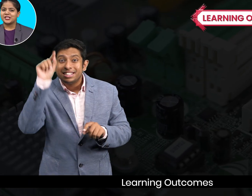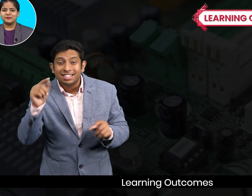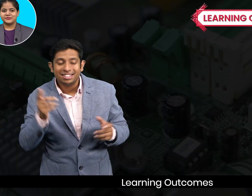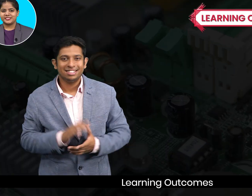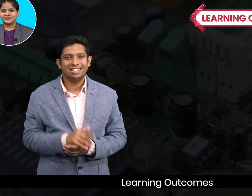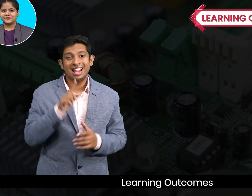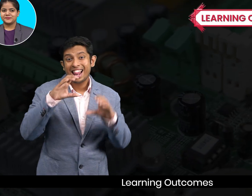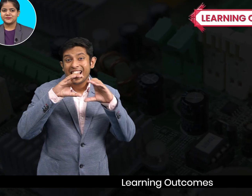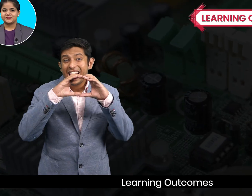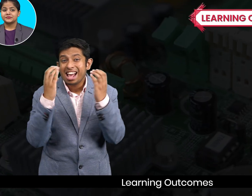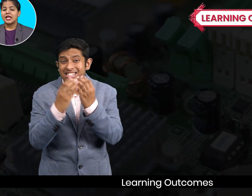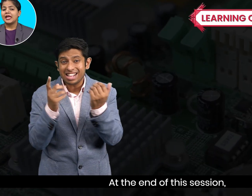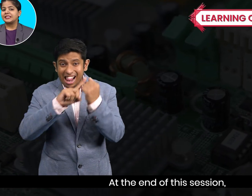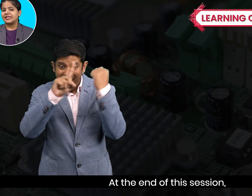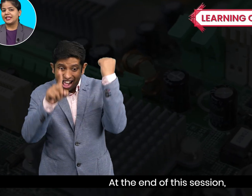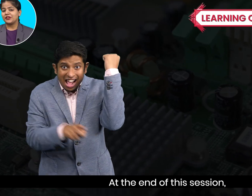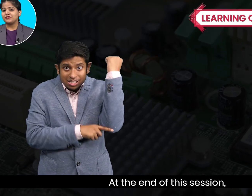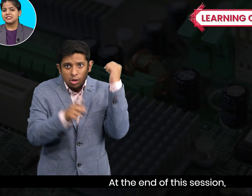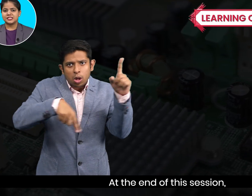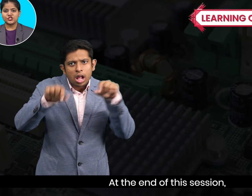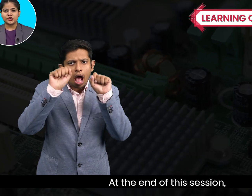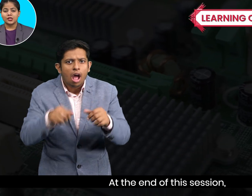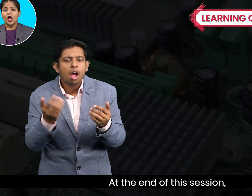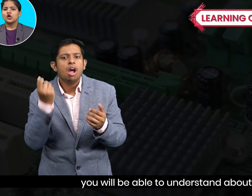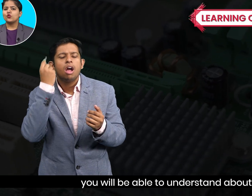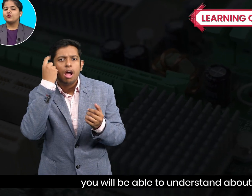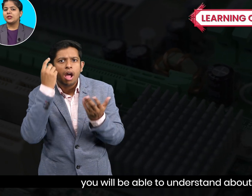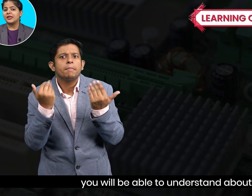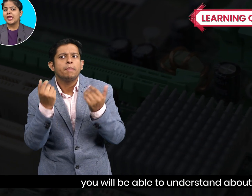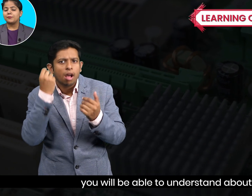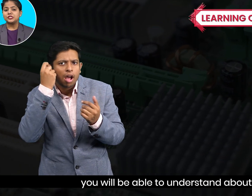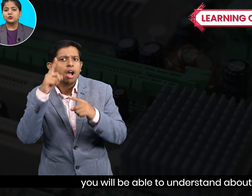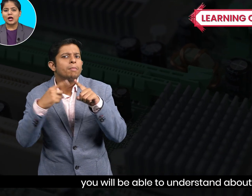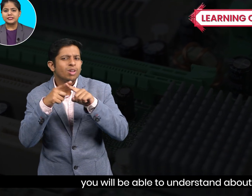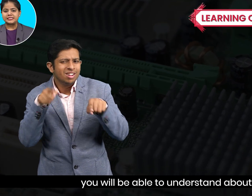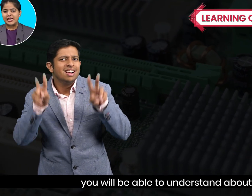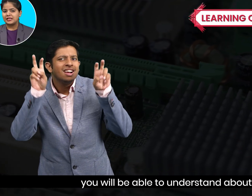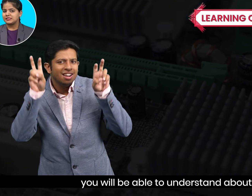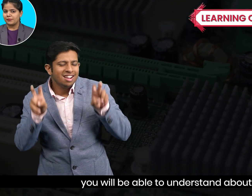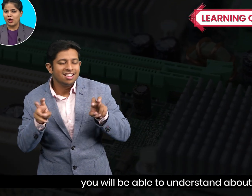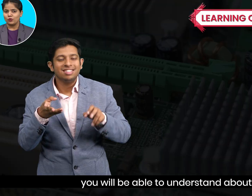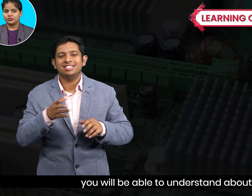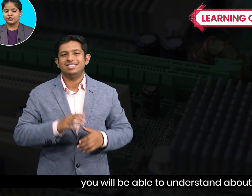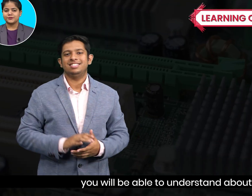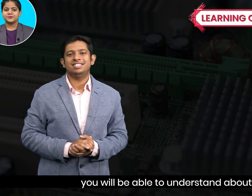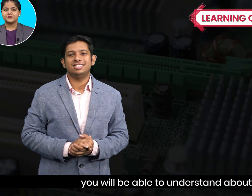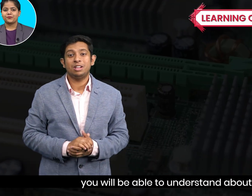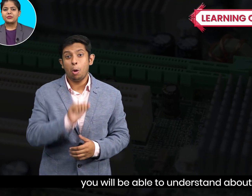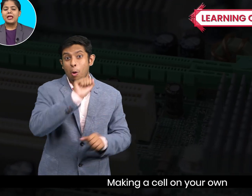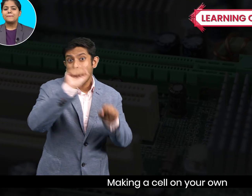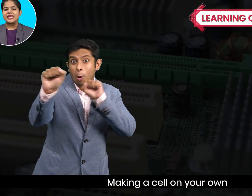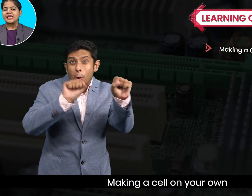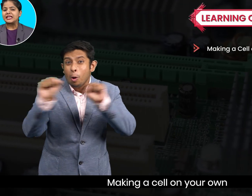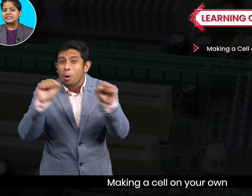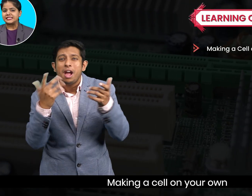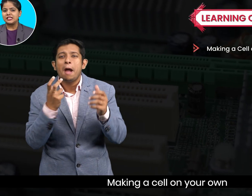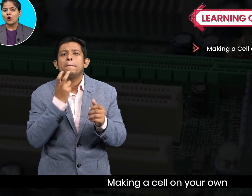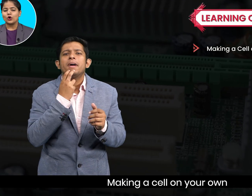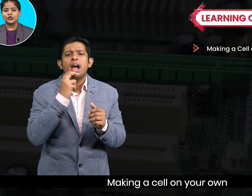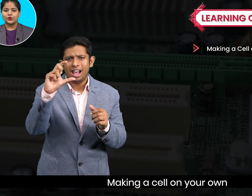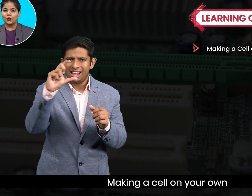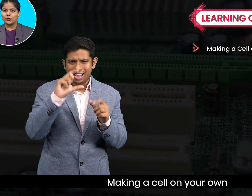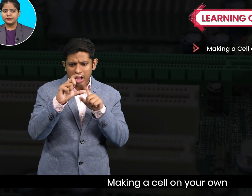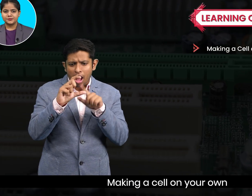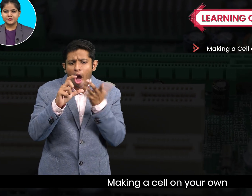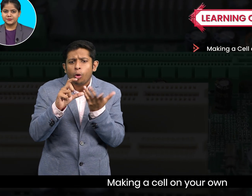Learning outcomes. At the end of this session, you will be able to understand about making a cell